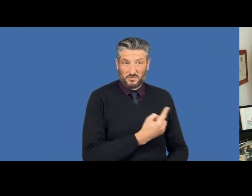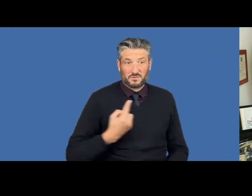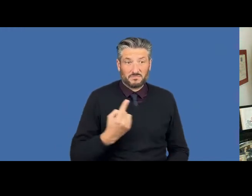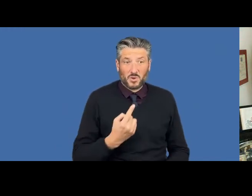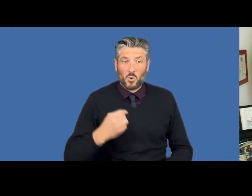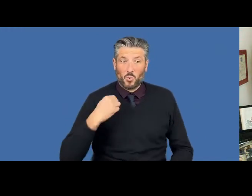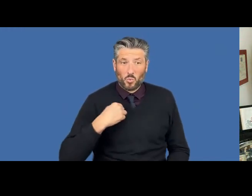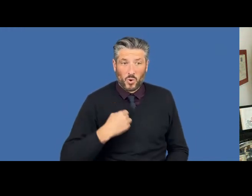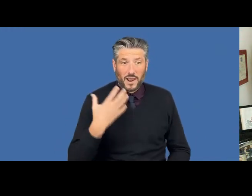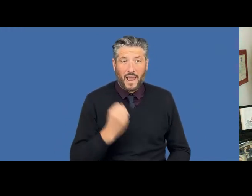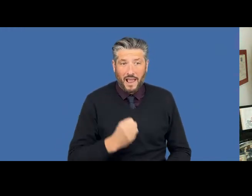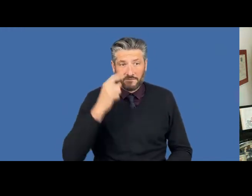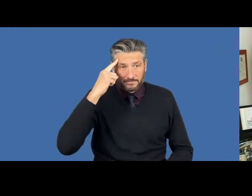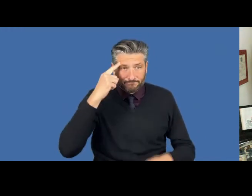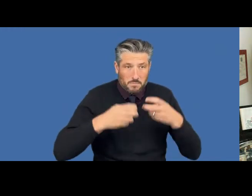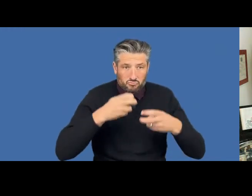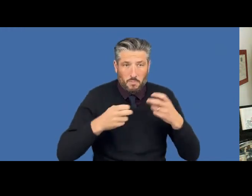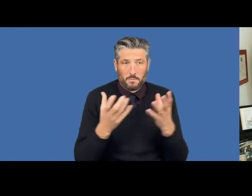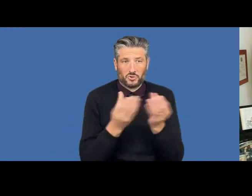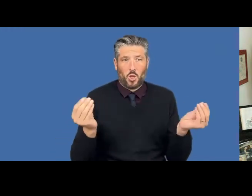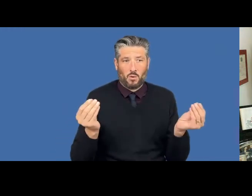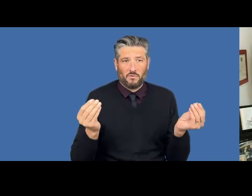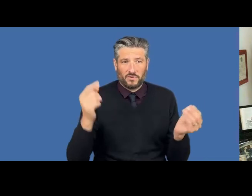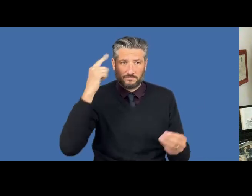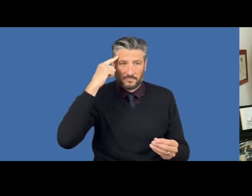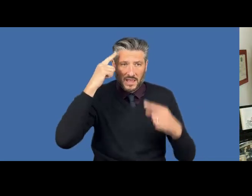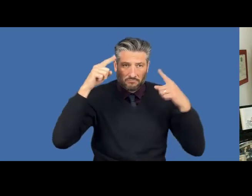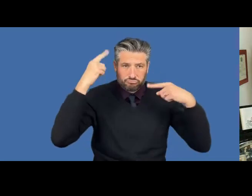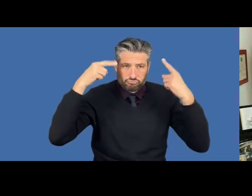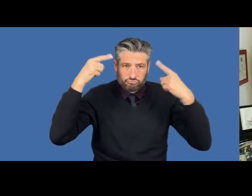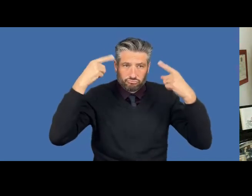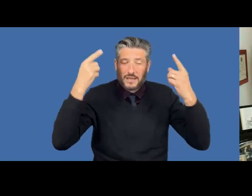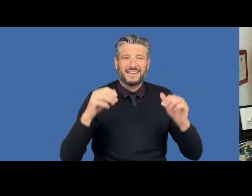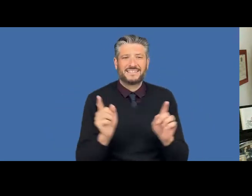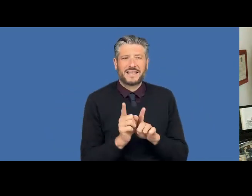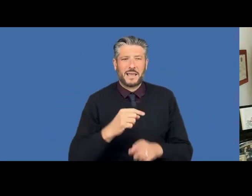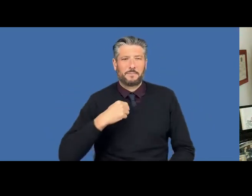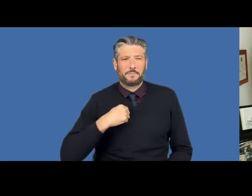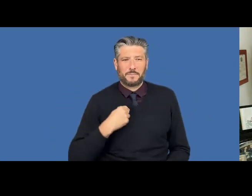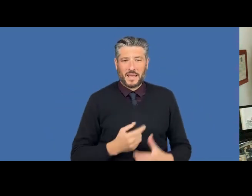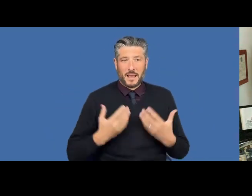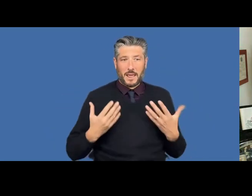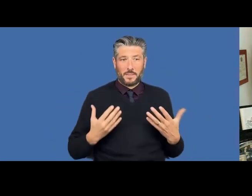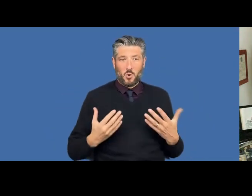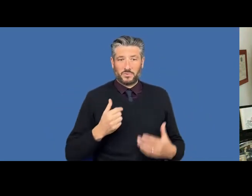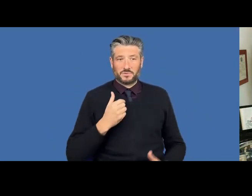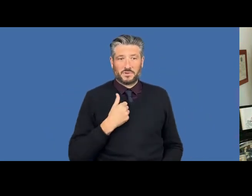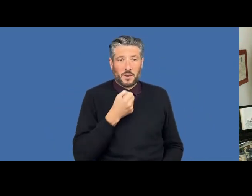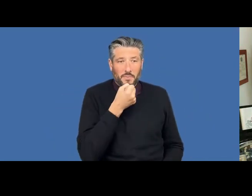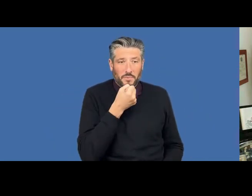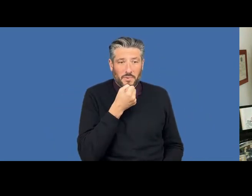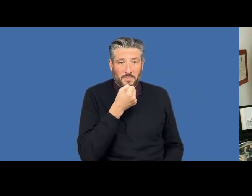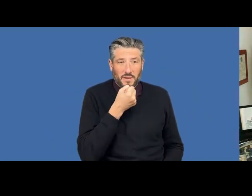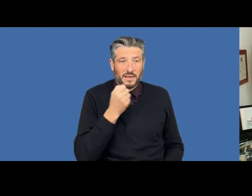challenges daily, including the challenge of my microphone slipping off the back of my head right now whilst I'm